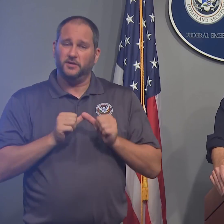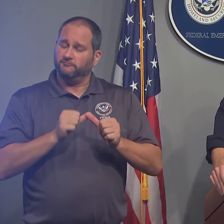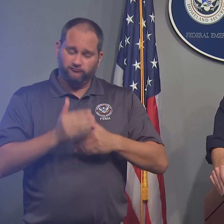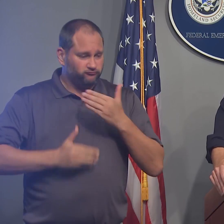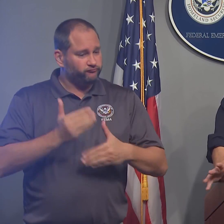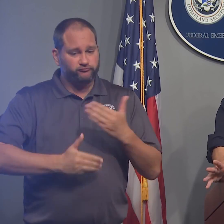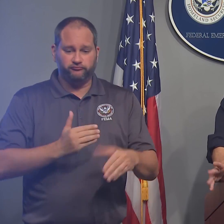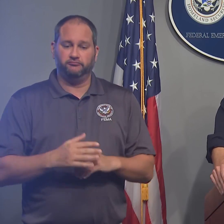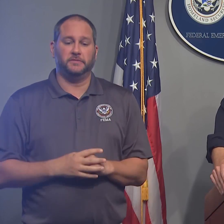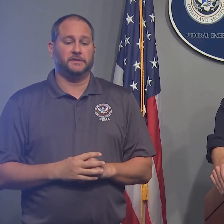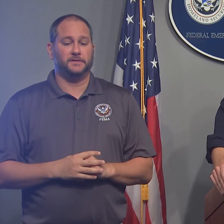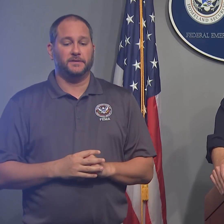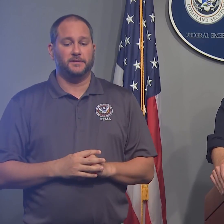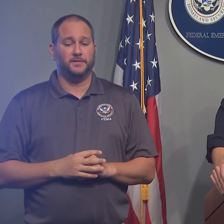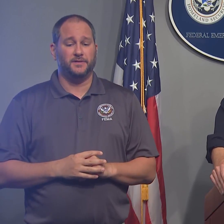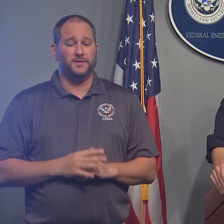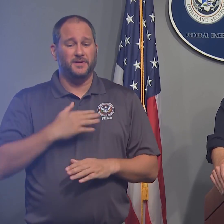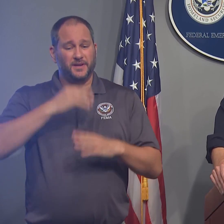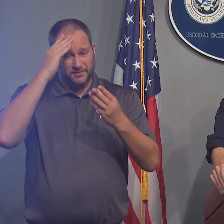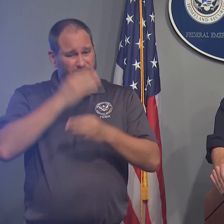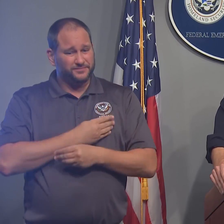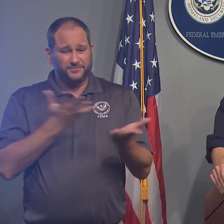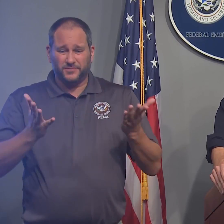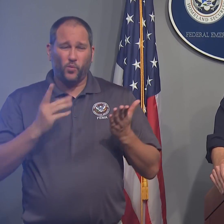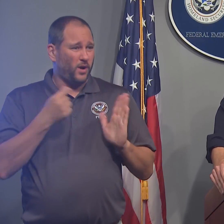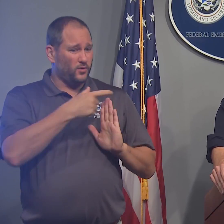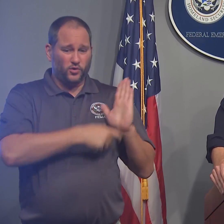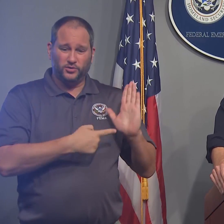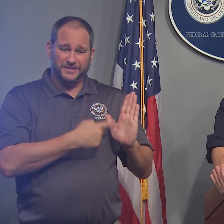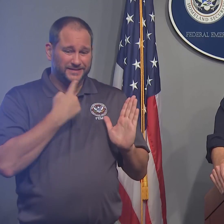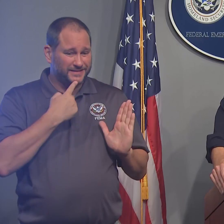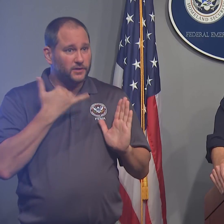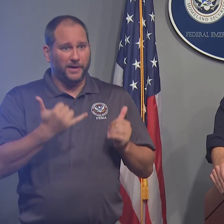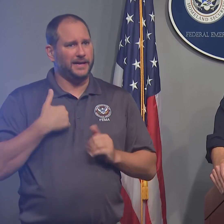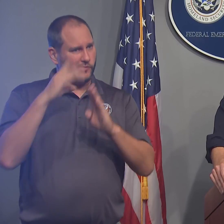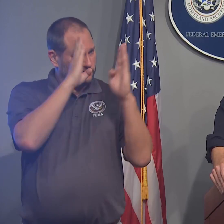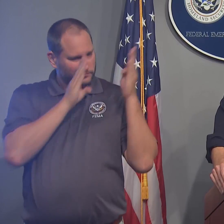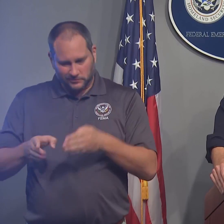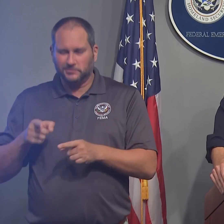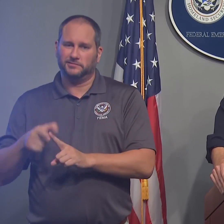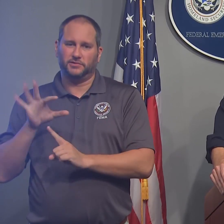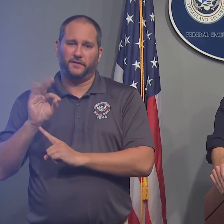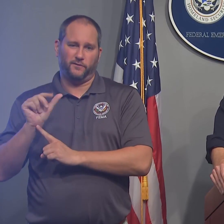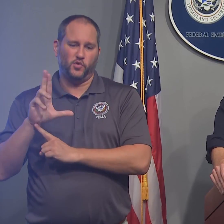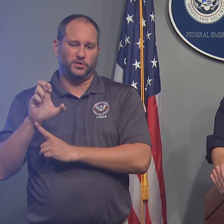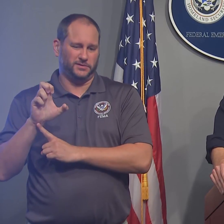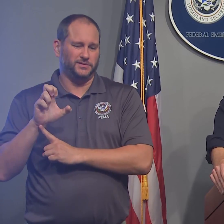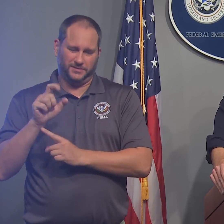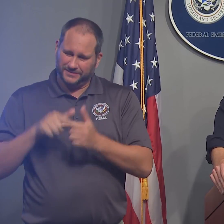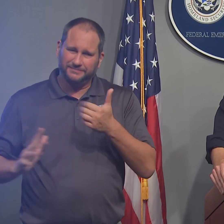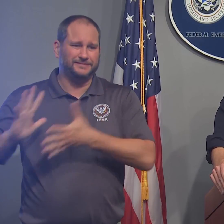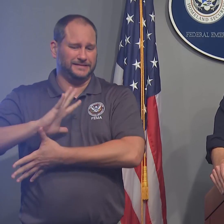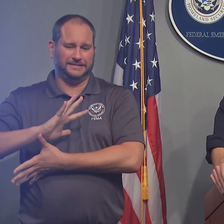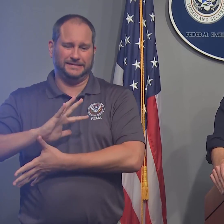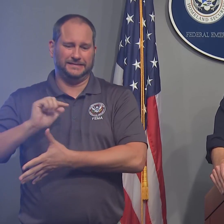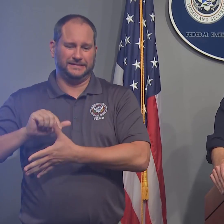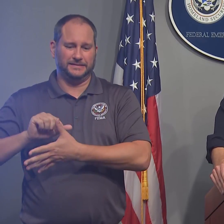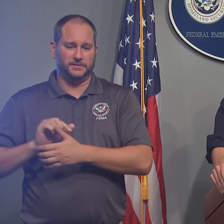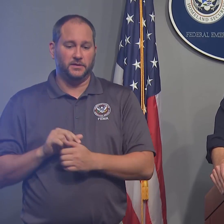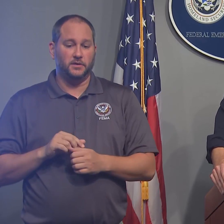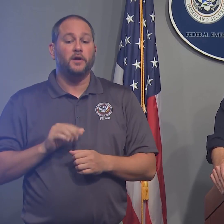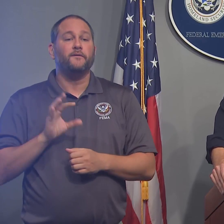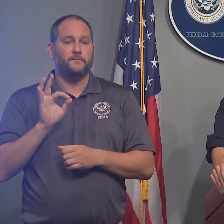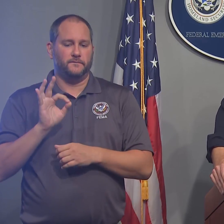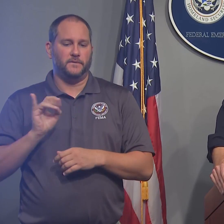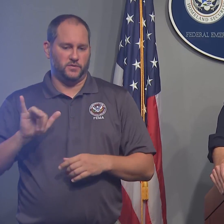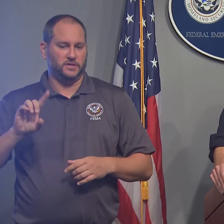thing: regardless of an article, right now I am 100% focused on Floyd, and that's exactly where our attention needs to be from the standpoint of